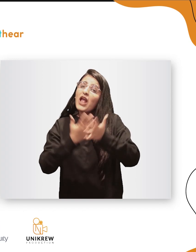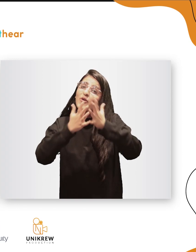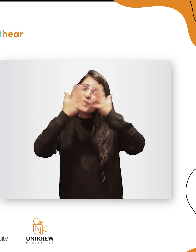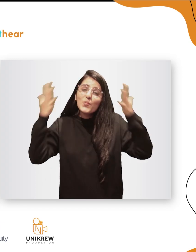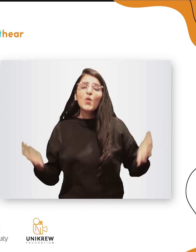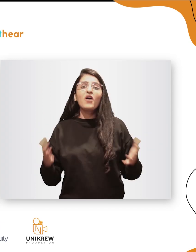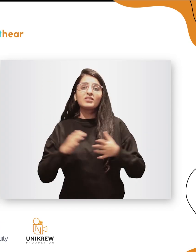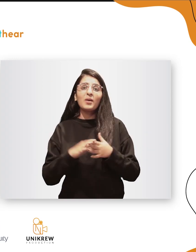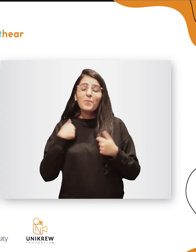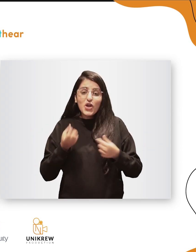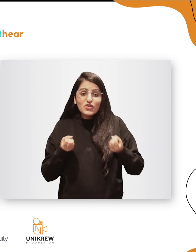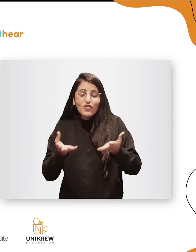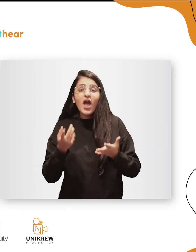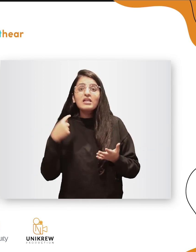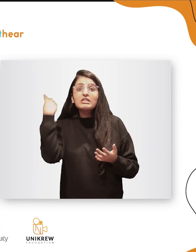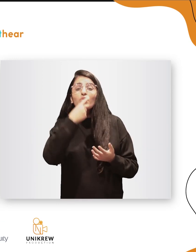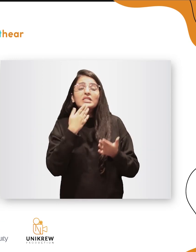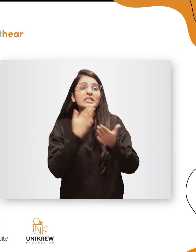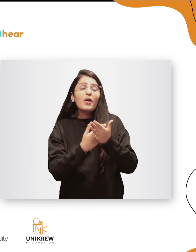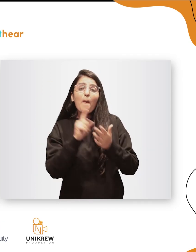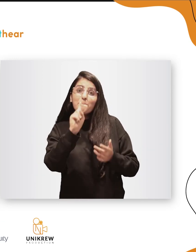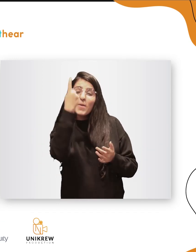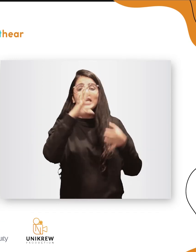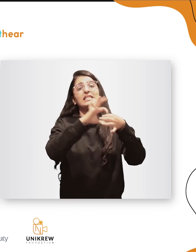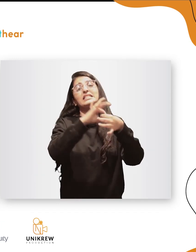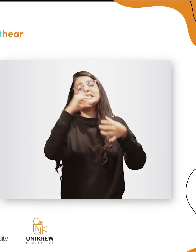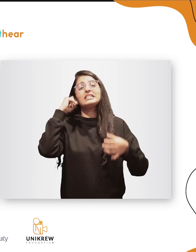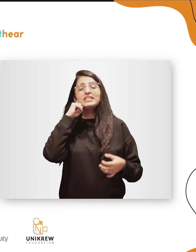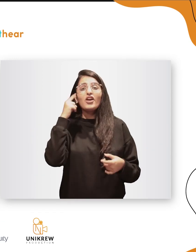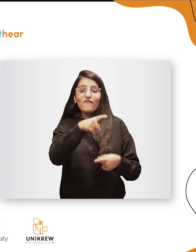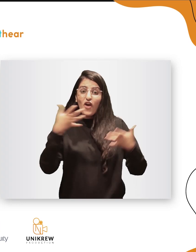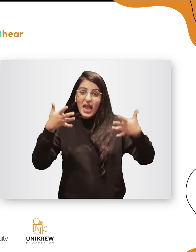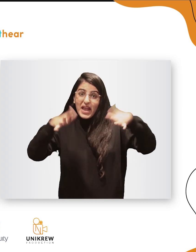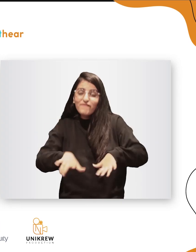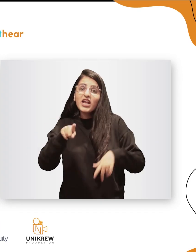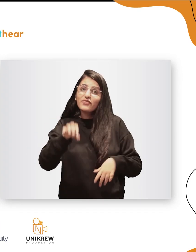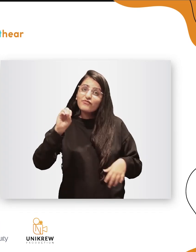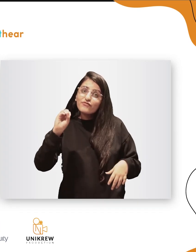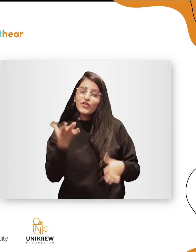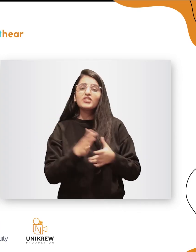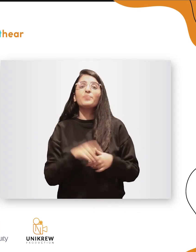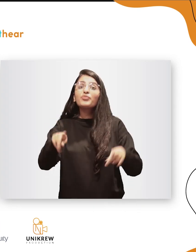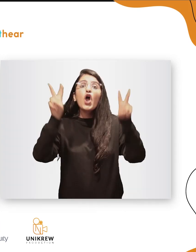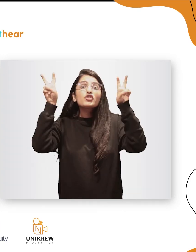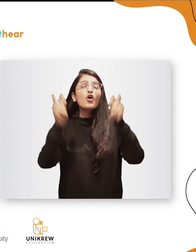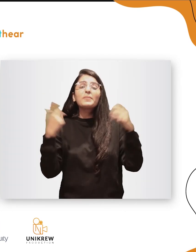Bismillahirrahmanirrahim. Thank you so much. I want to start by thanking Connect here for this event